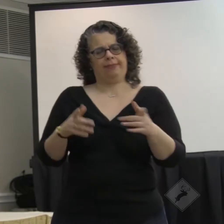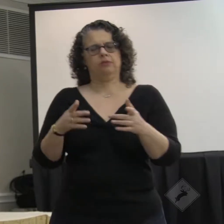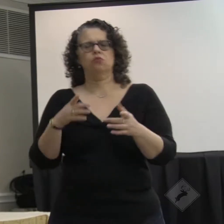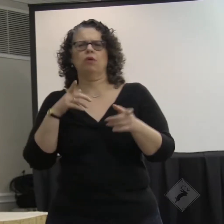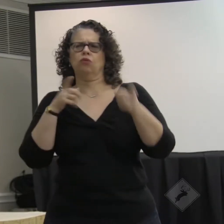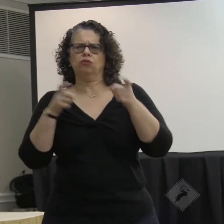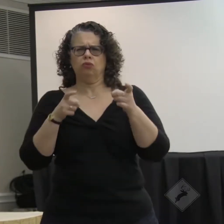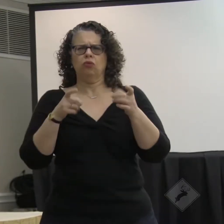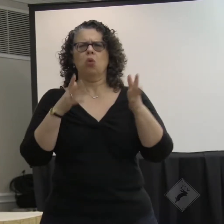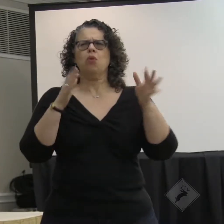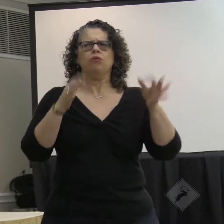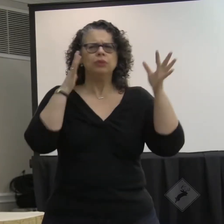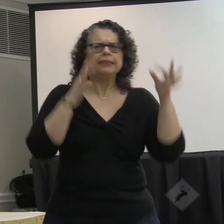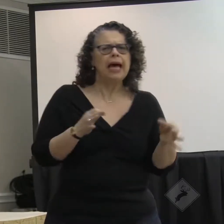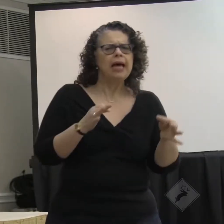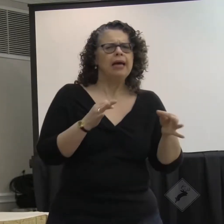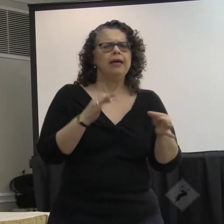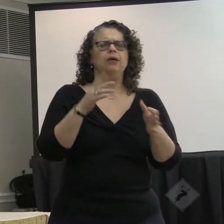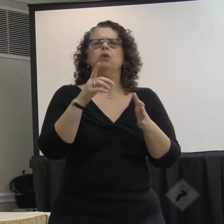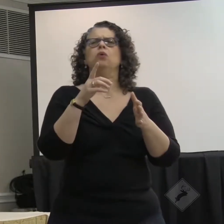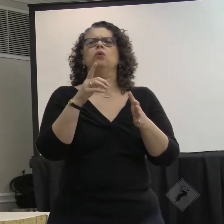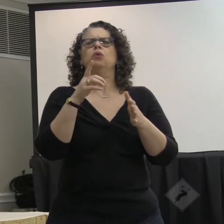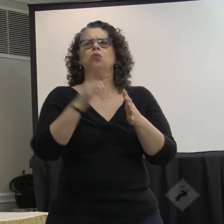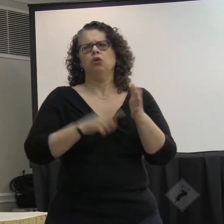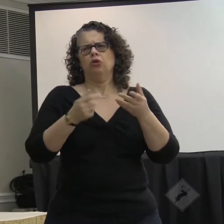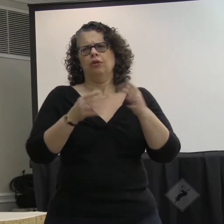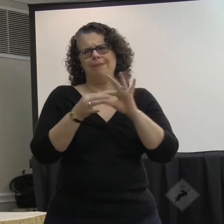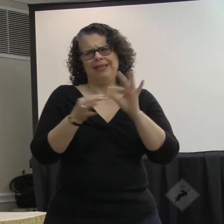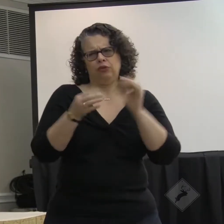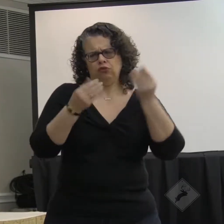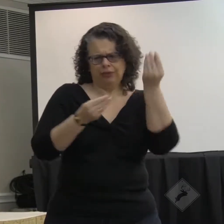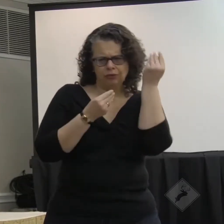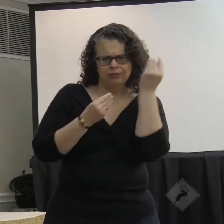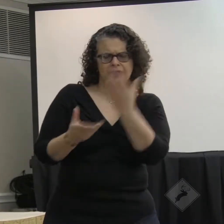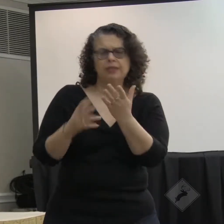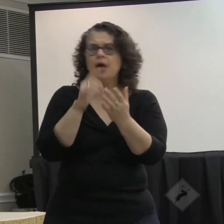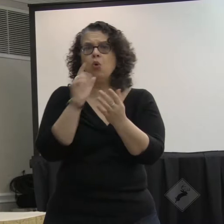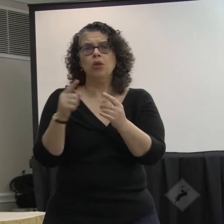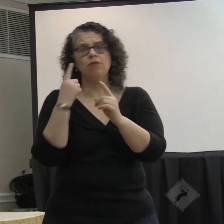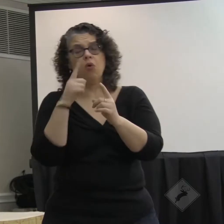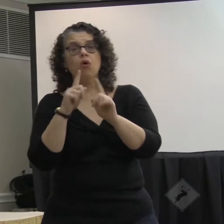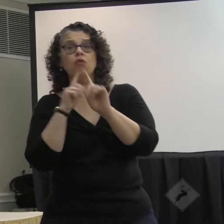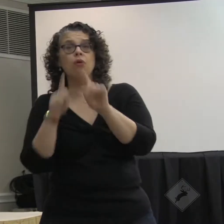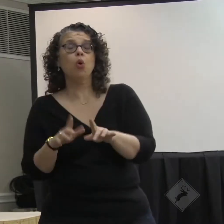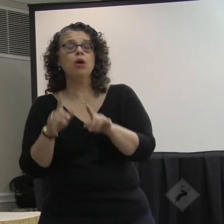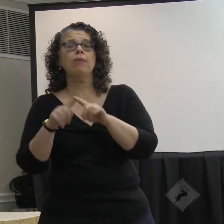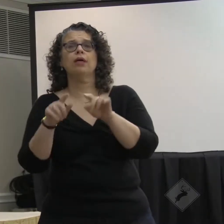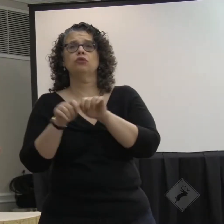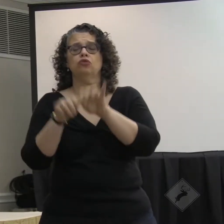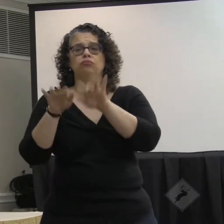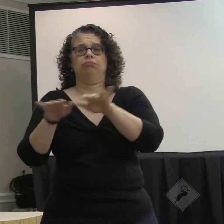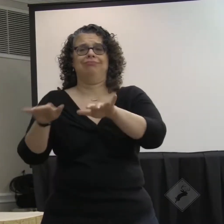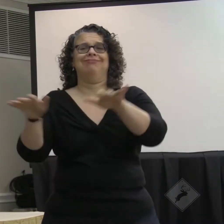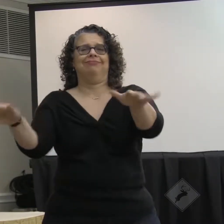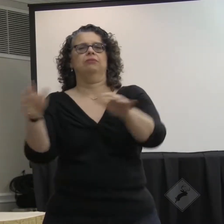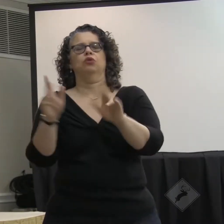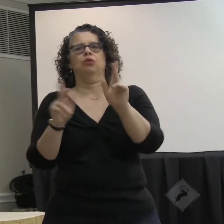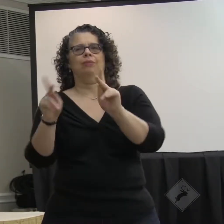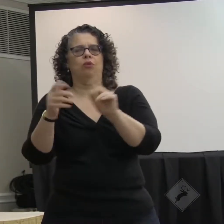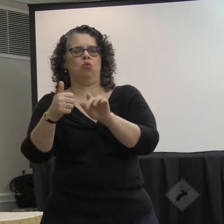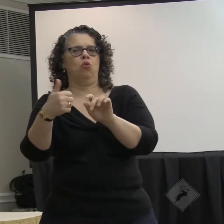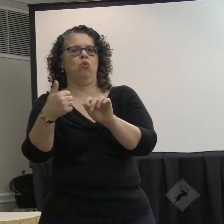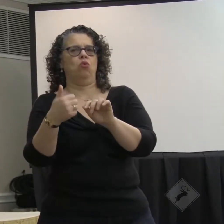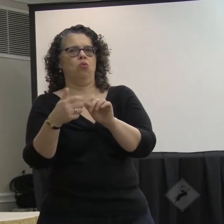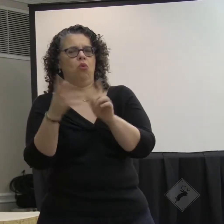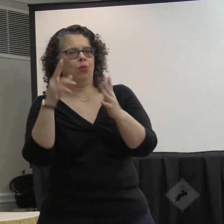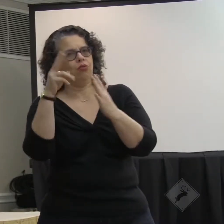have to decide what it is that you're trying to convey, not just to the reporter, but to all the millions of people behind the